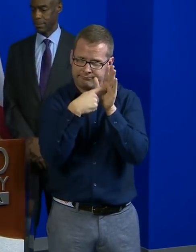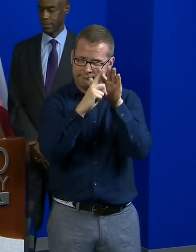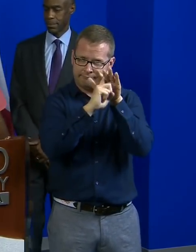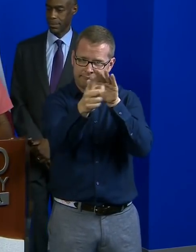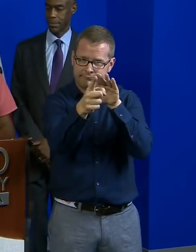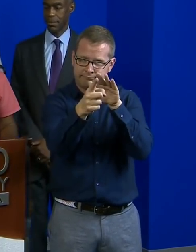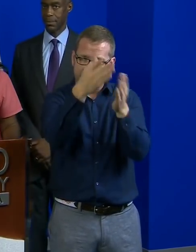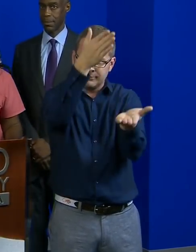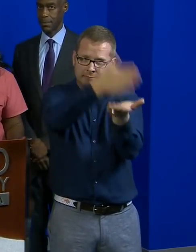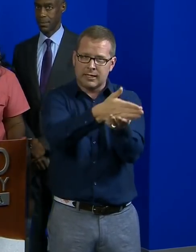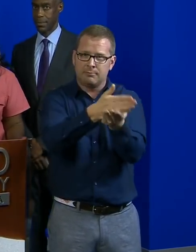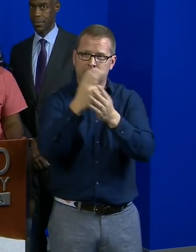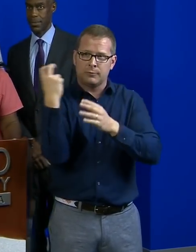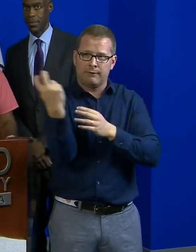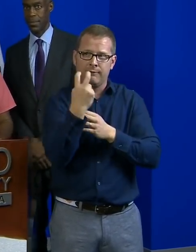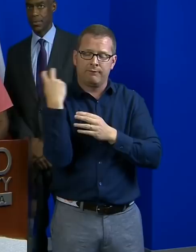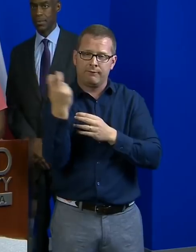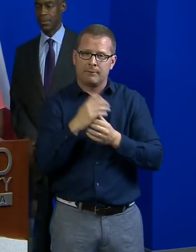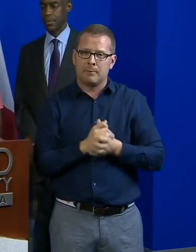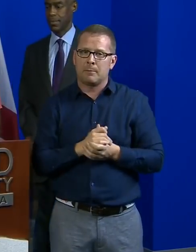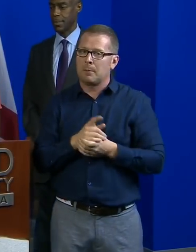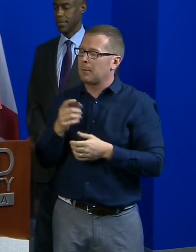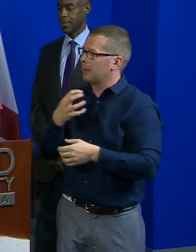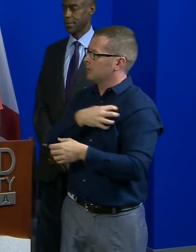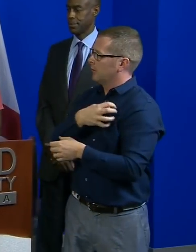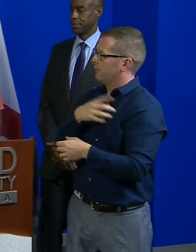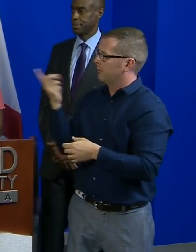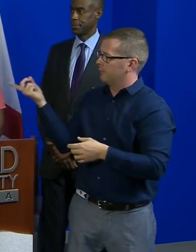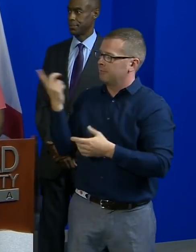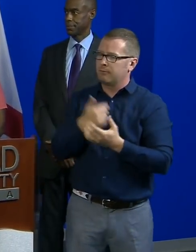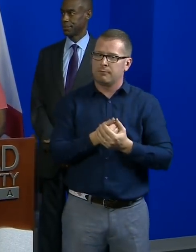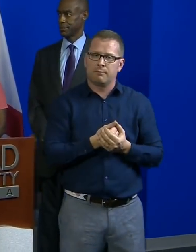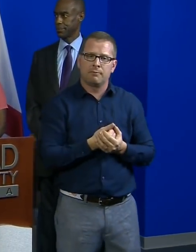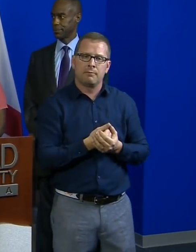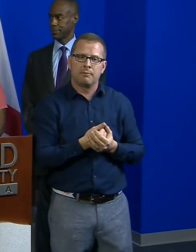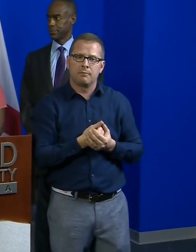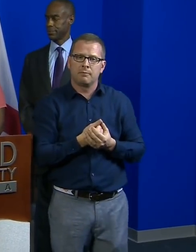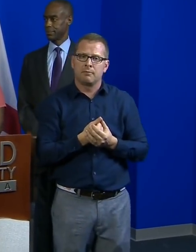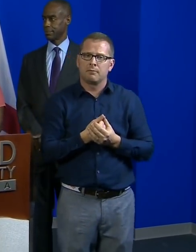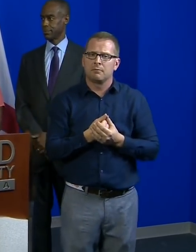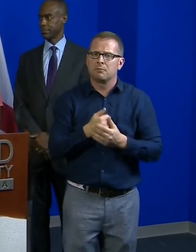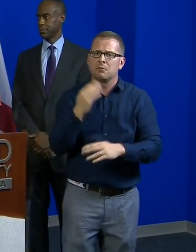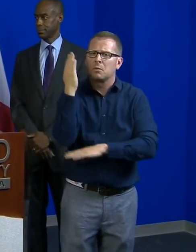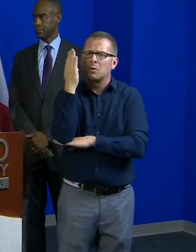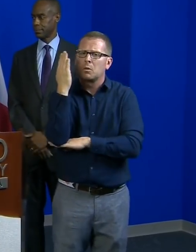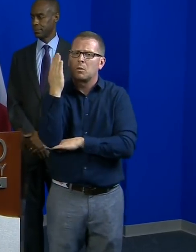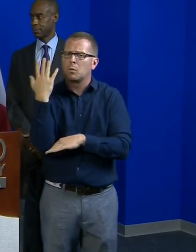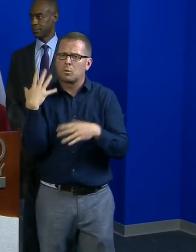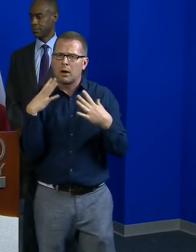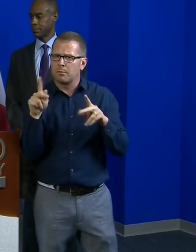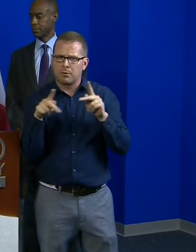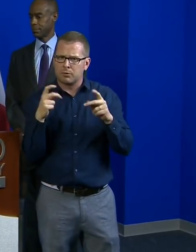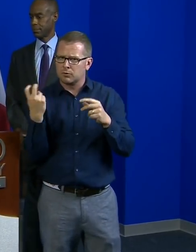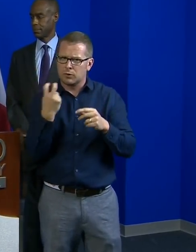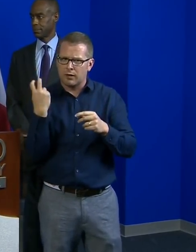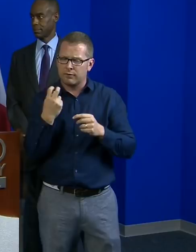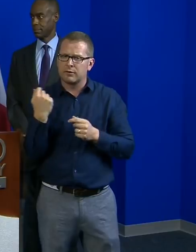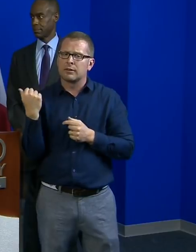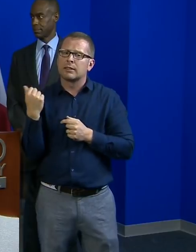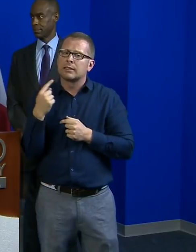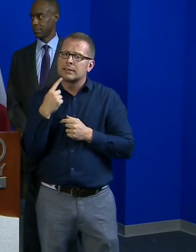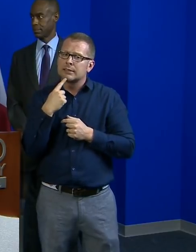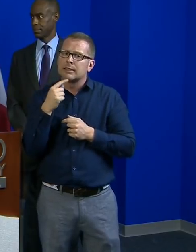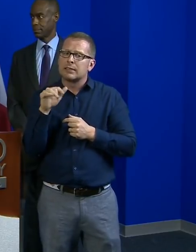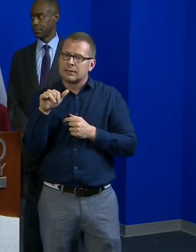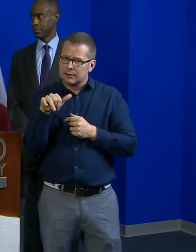on the roads after noon tomorrow? Well, we're urging people to put their plan in place and be at their final